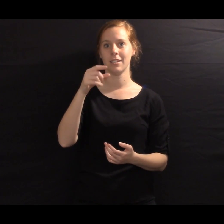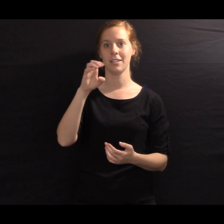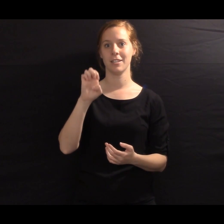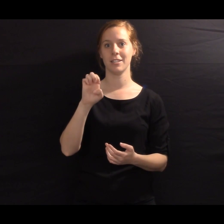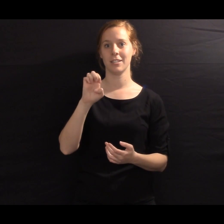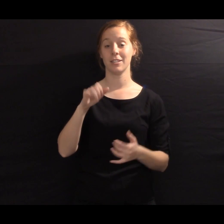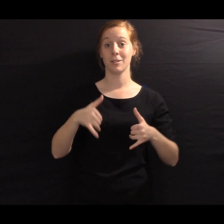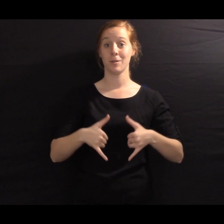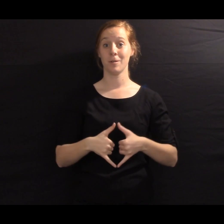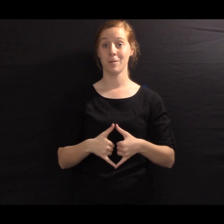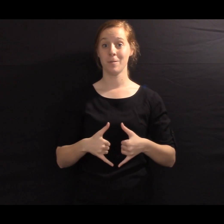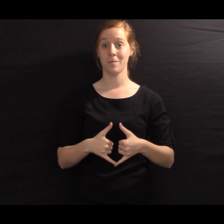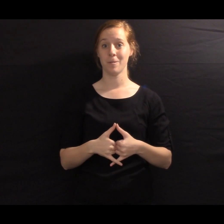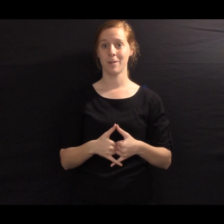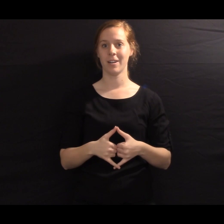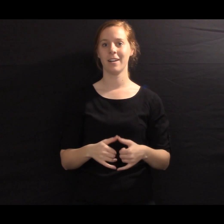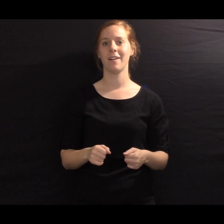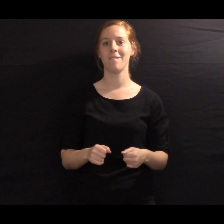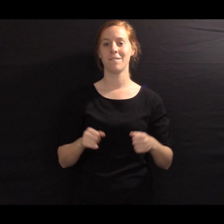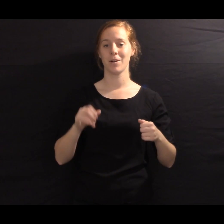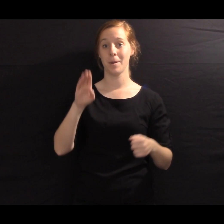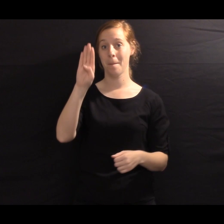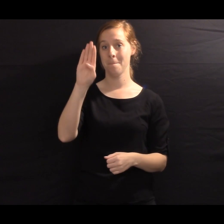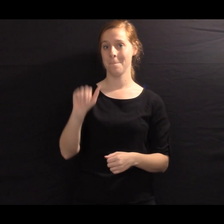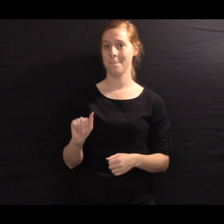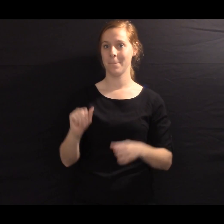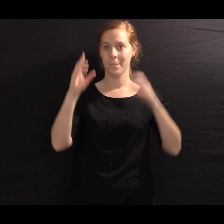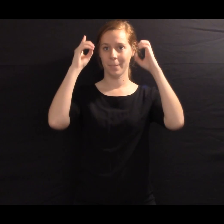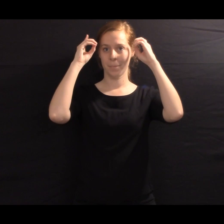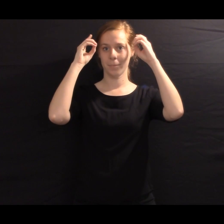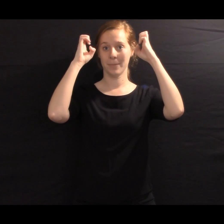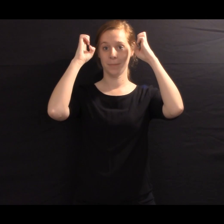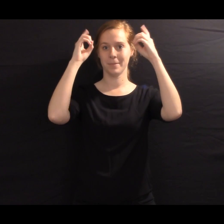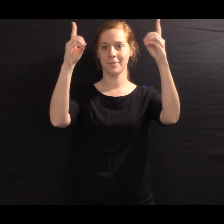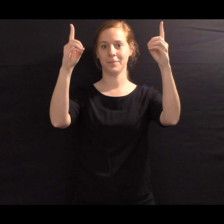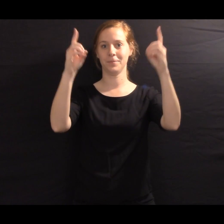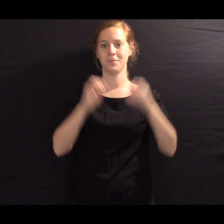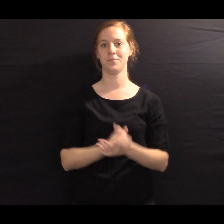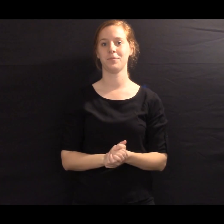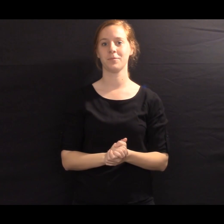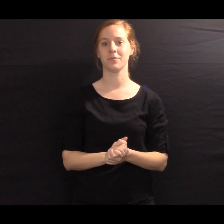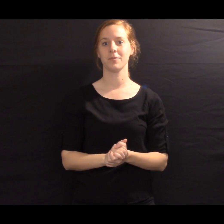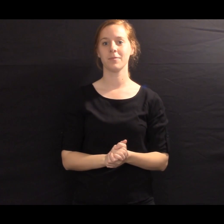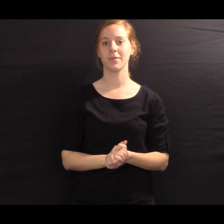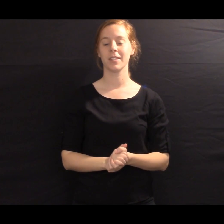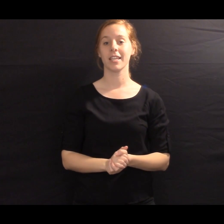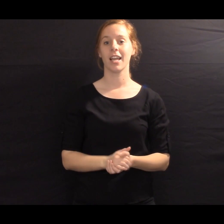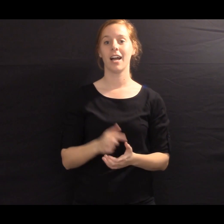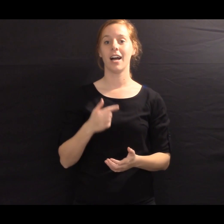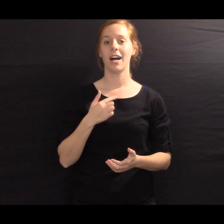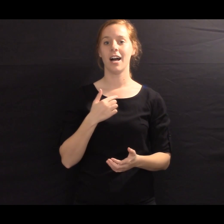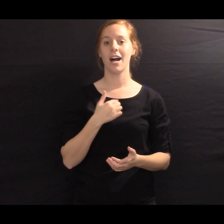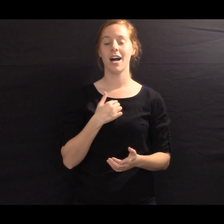Heritage Award that applies to my undergraduate education.